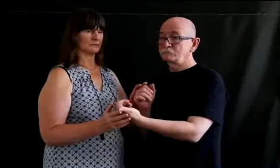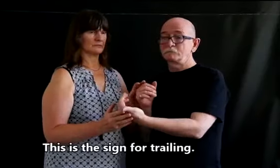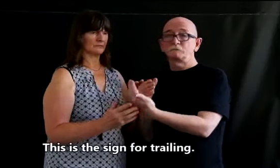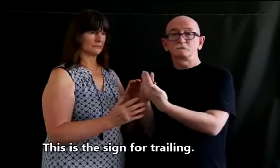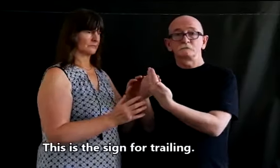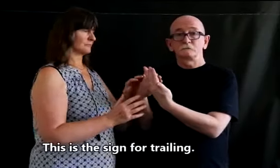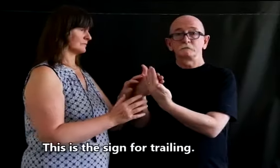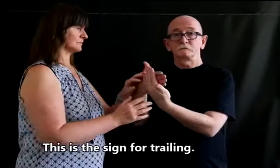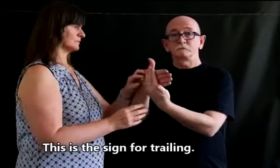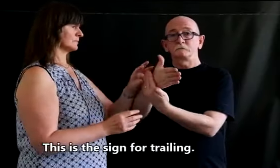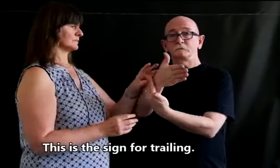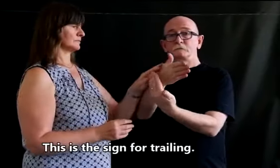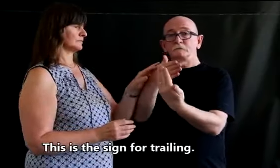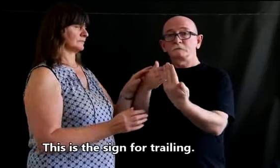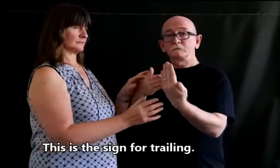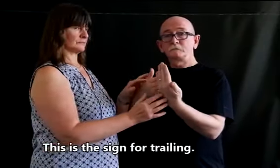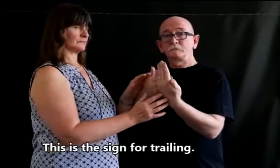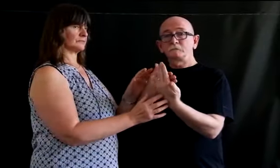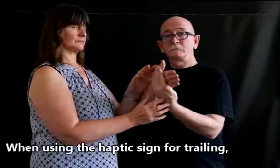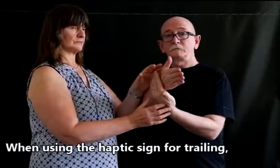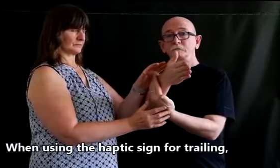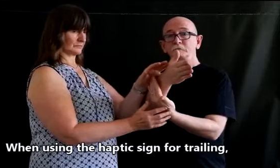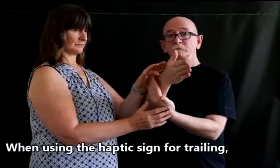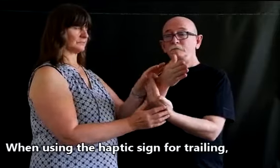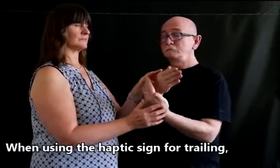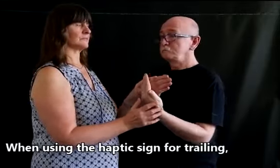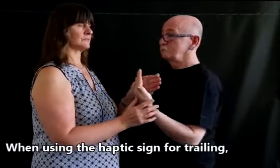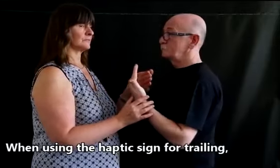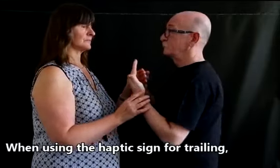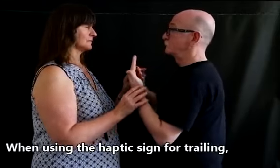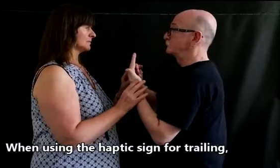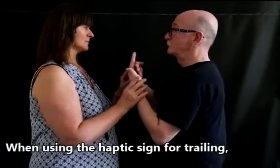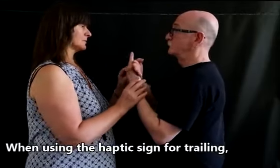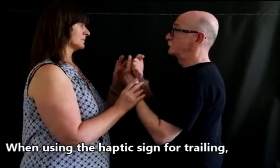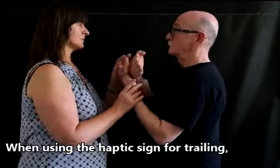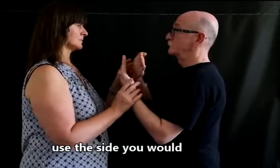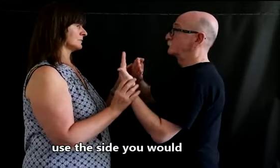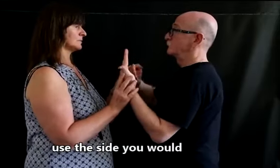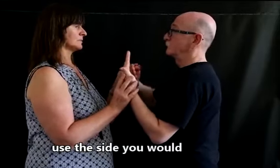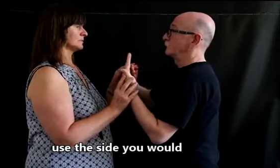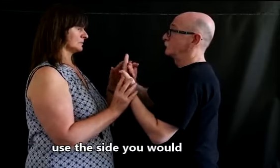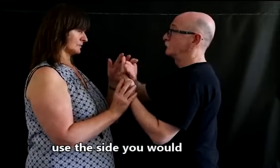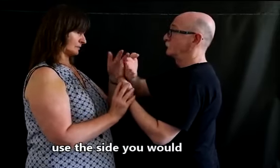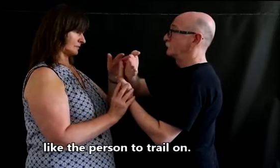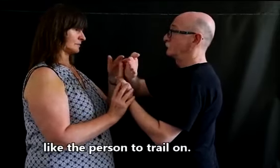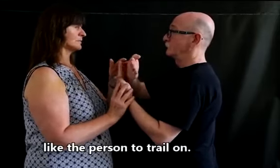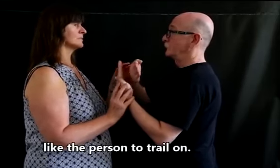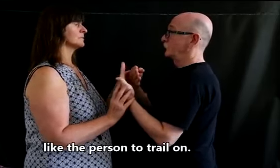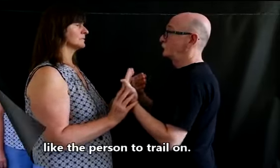This is the sign for trailing. When using the haptic sign for trailing, use the side you would like the person to